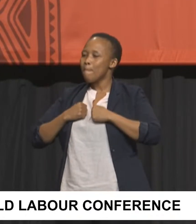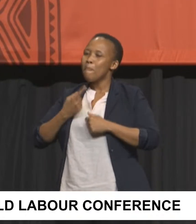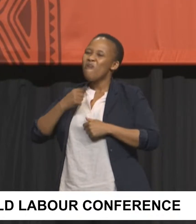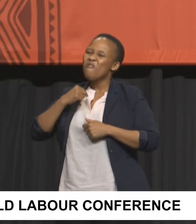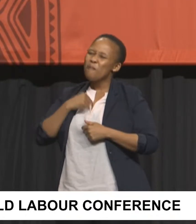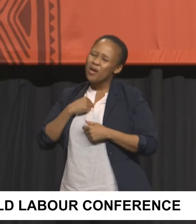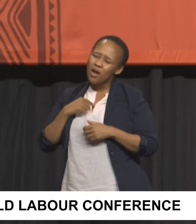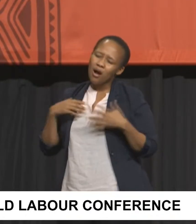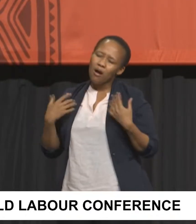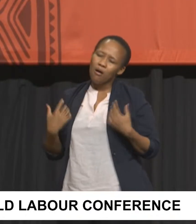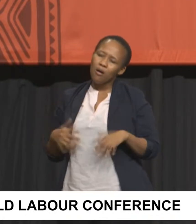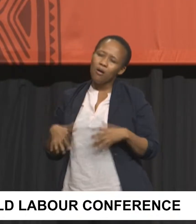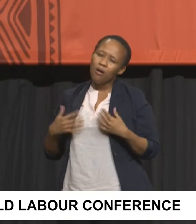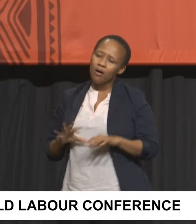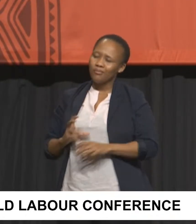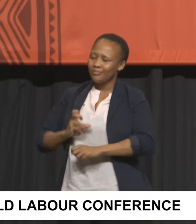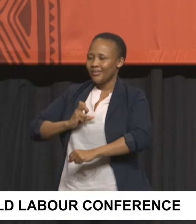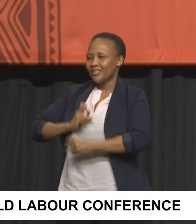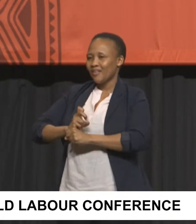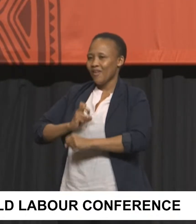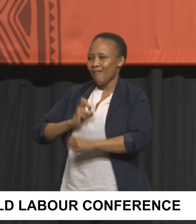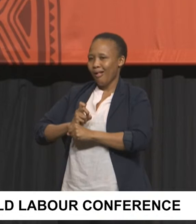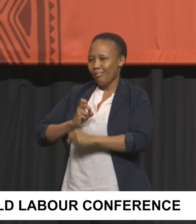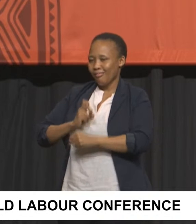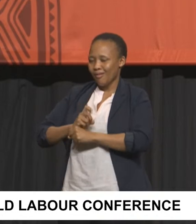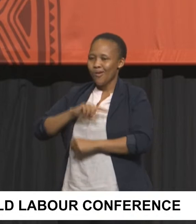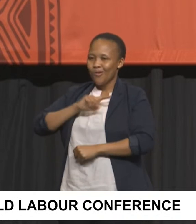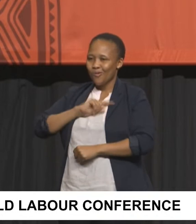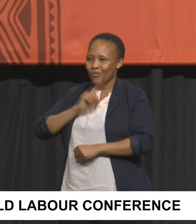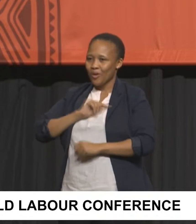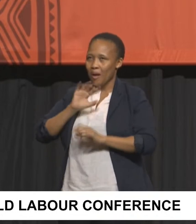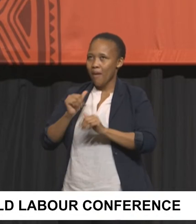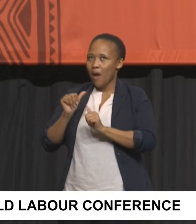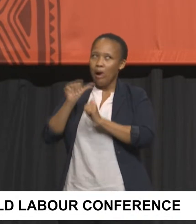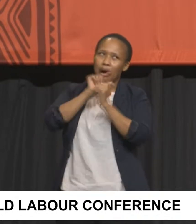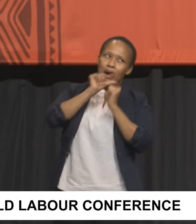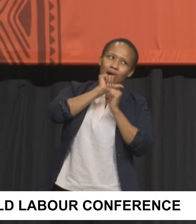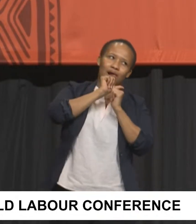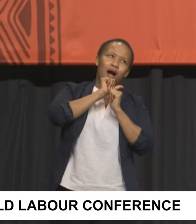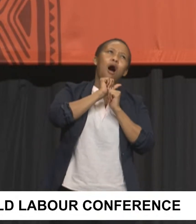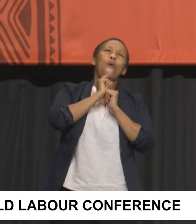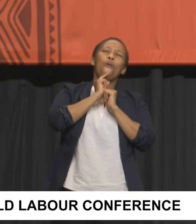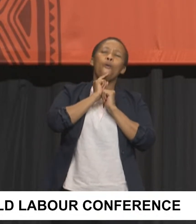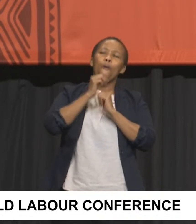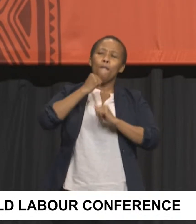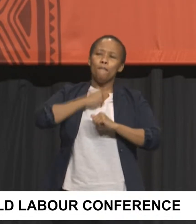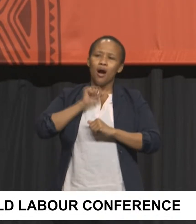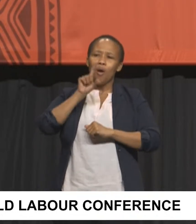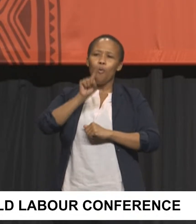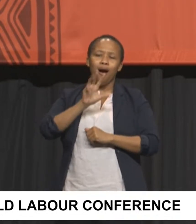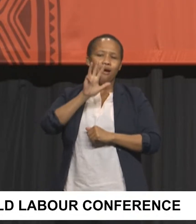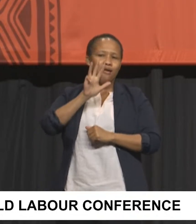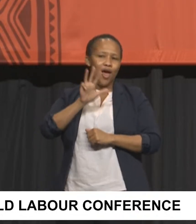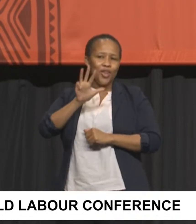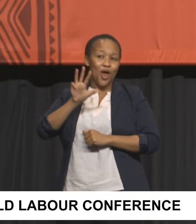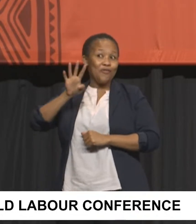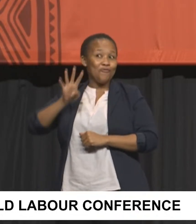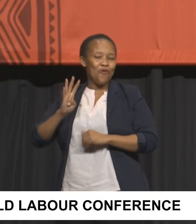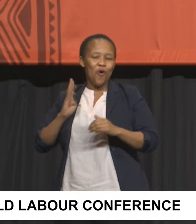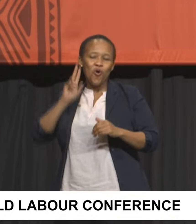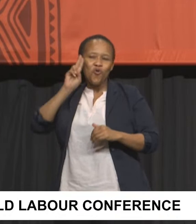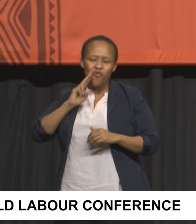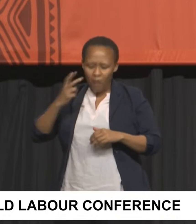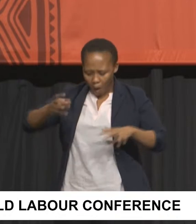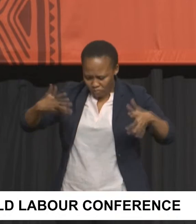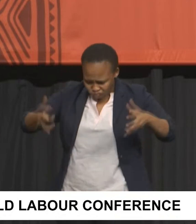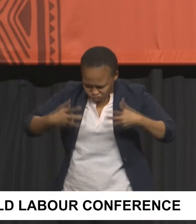difficult prospect. I'd had to go back to 1994 to find mine. So I decided to skip that bit. So I hope this